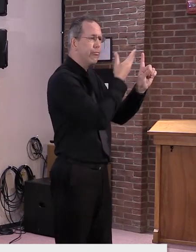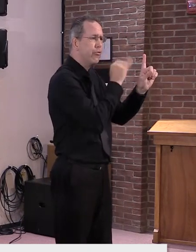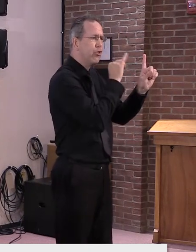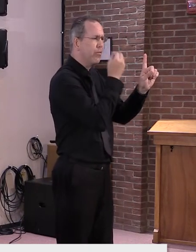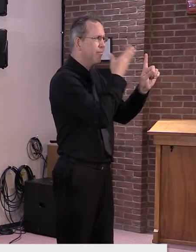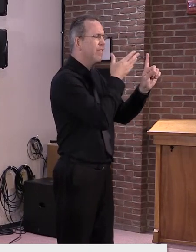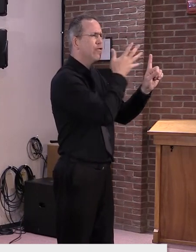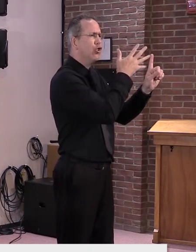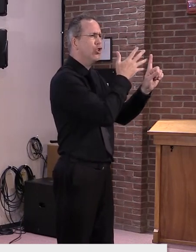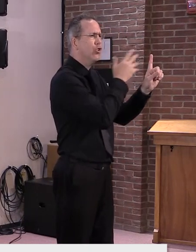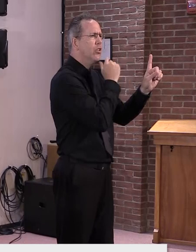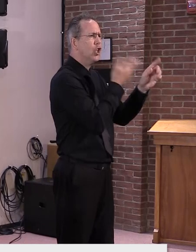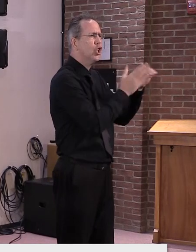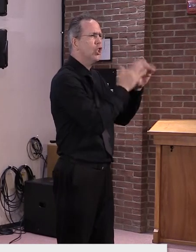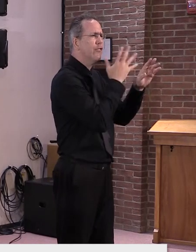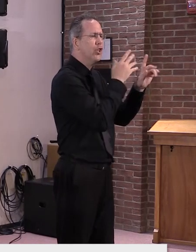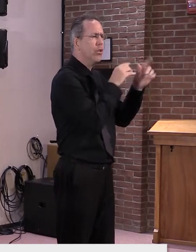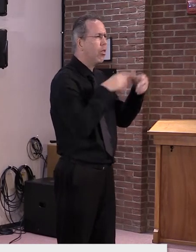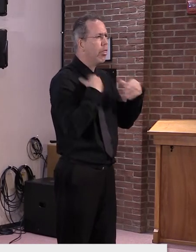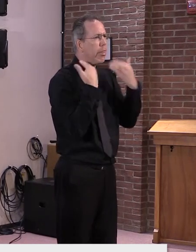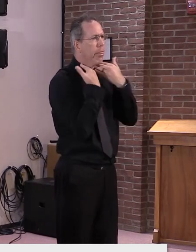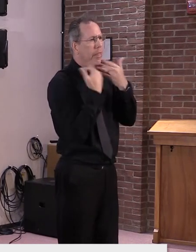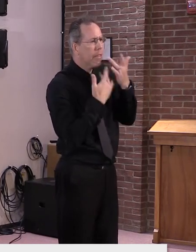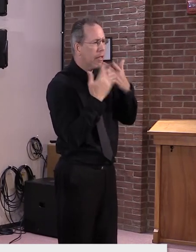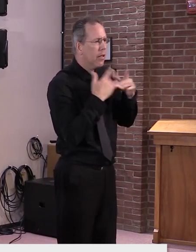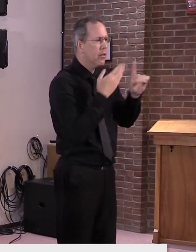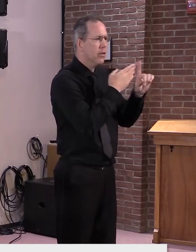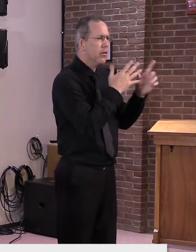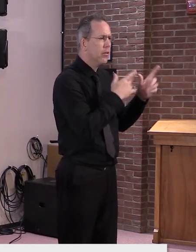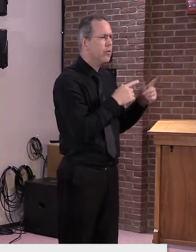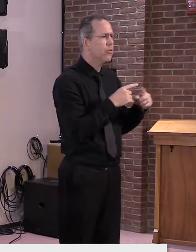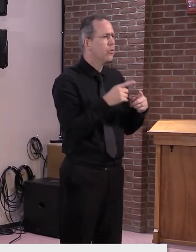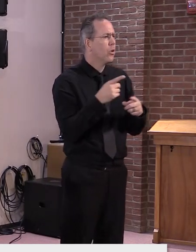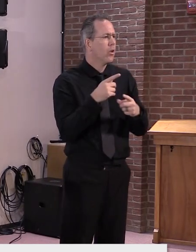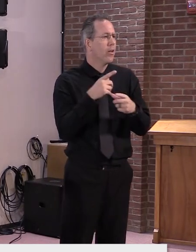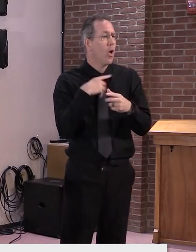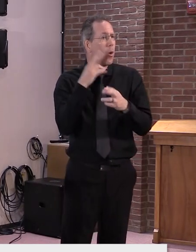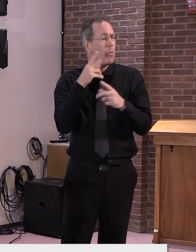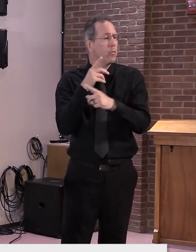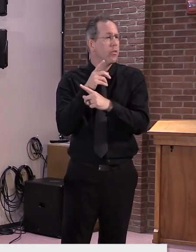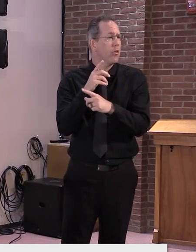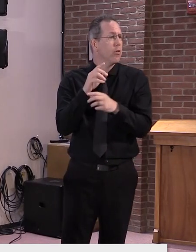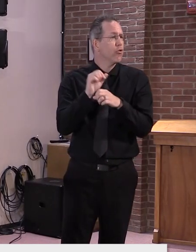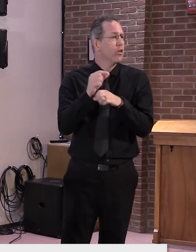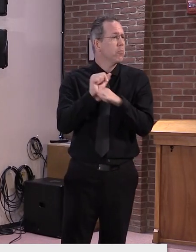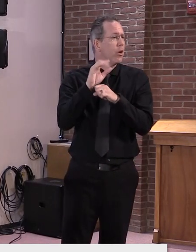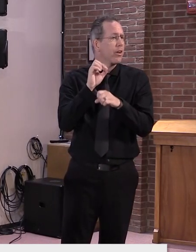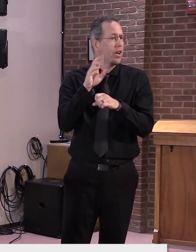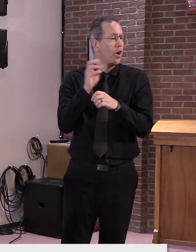Board will do the right thing as we move forward.